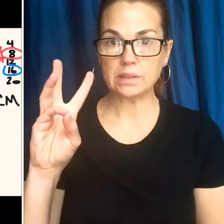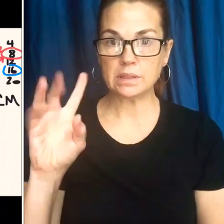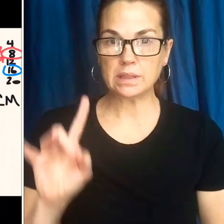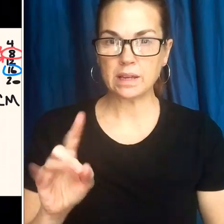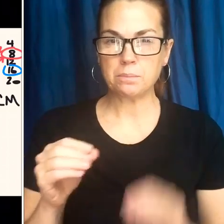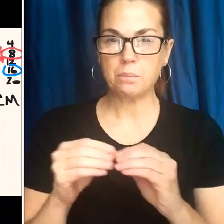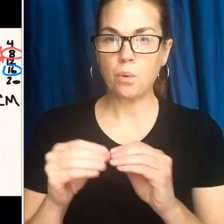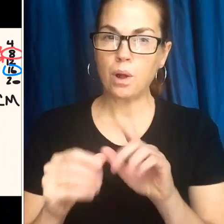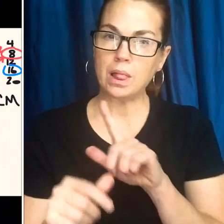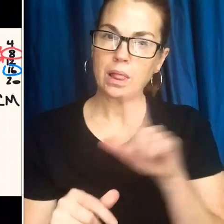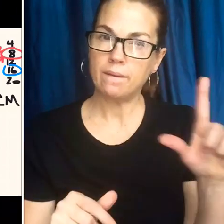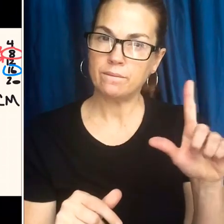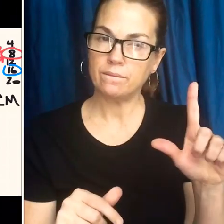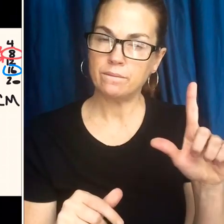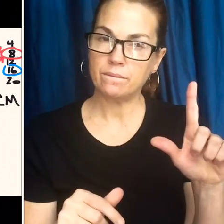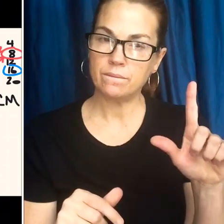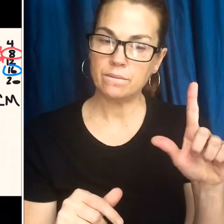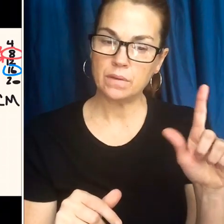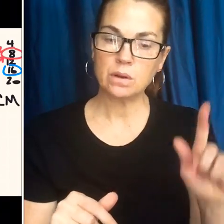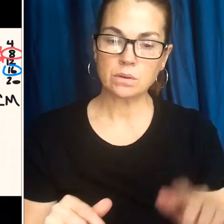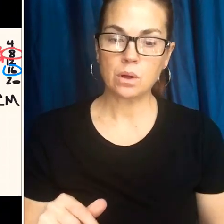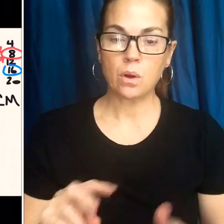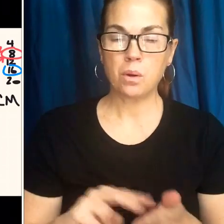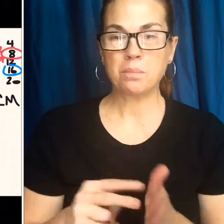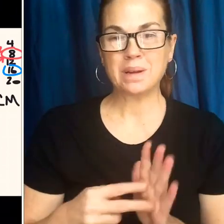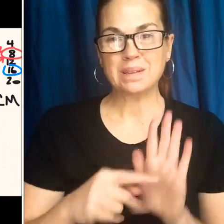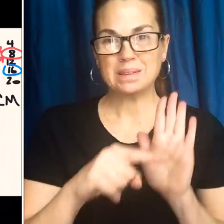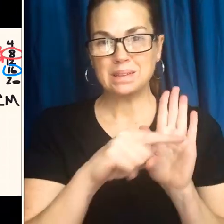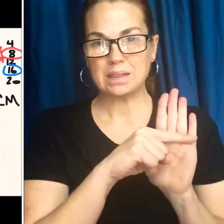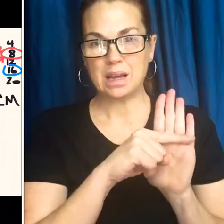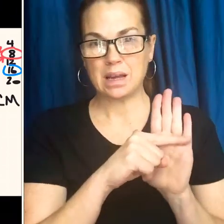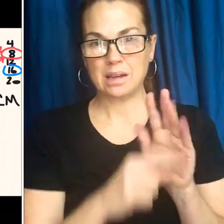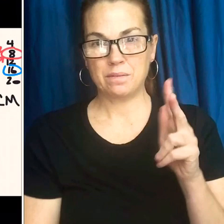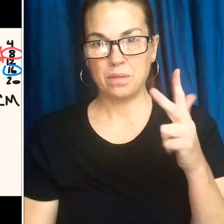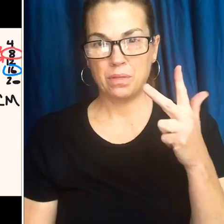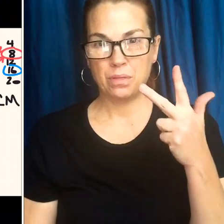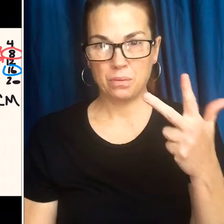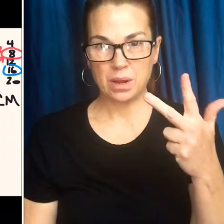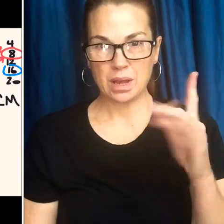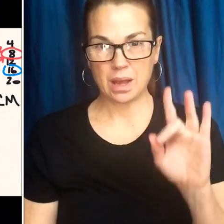means less. That means it's further left on the number line.